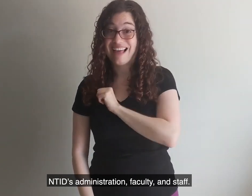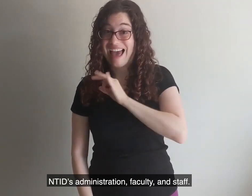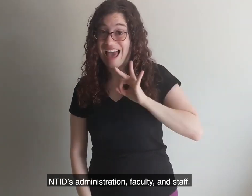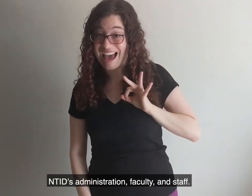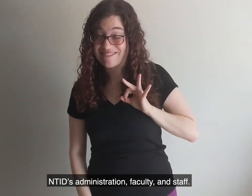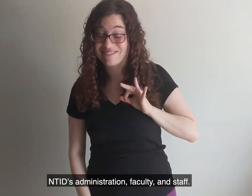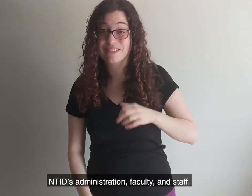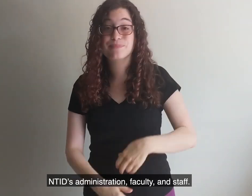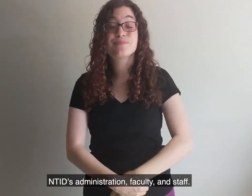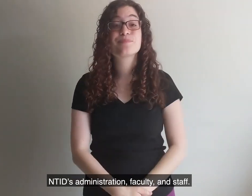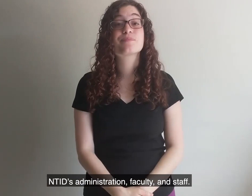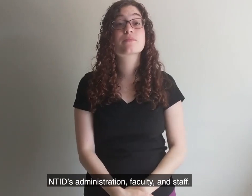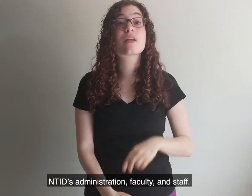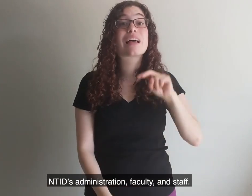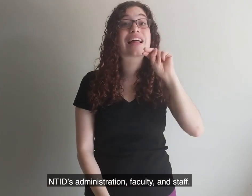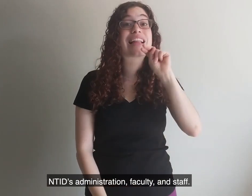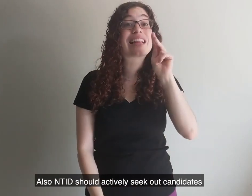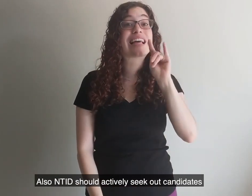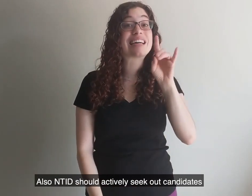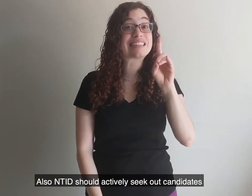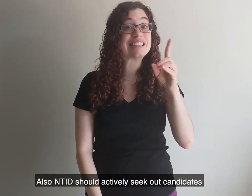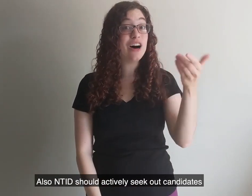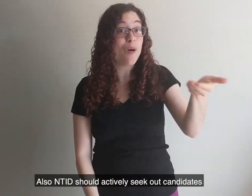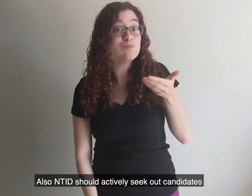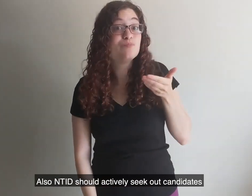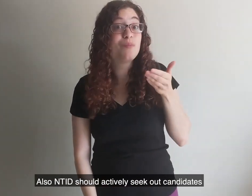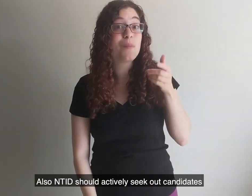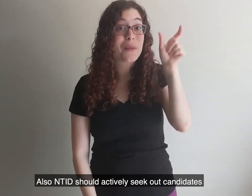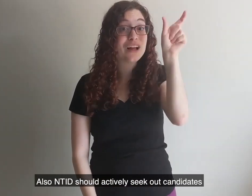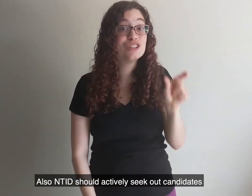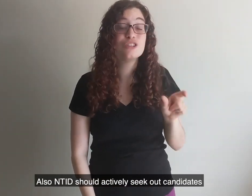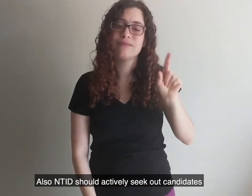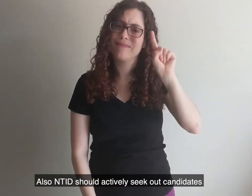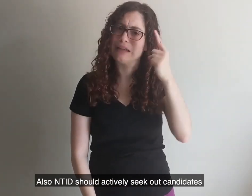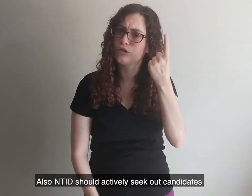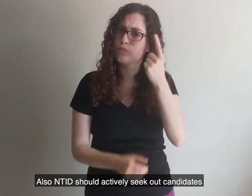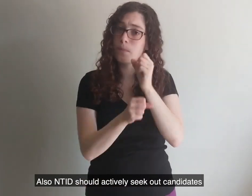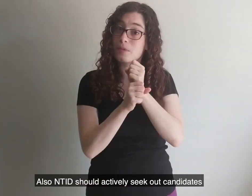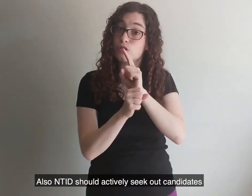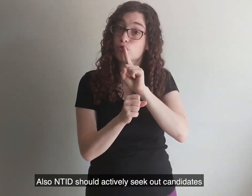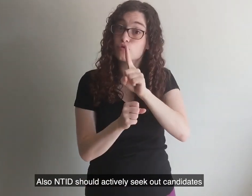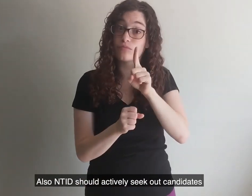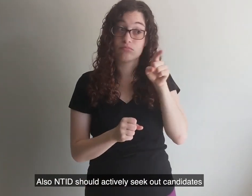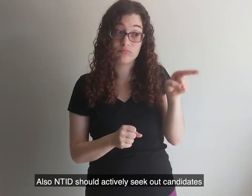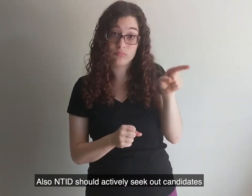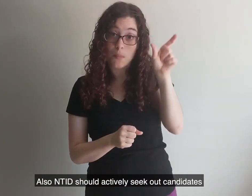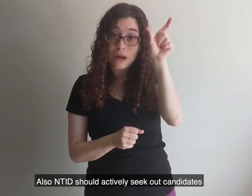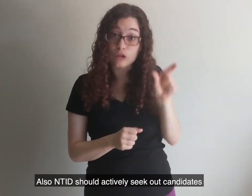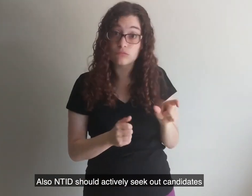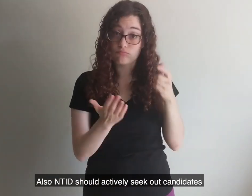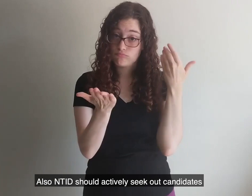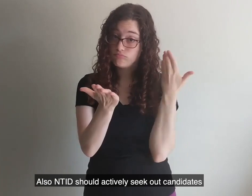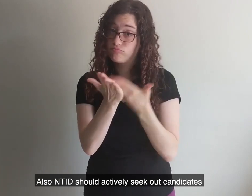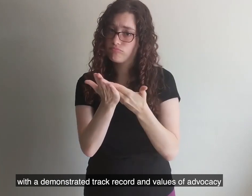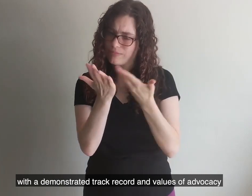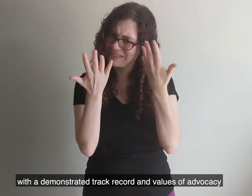faculty, and staff. Also, NTID should actively seek out candidates with